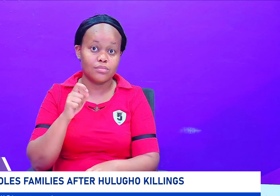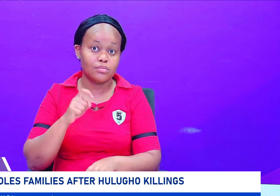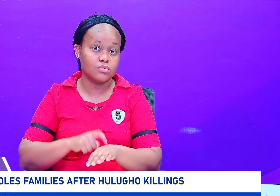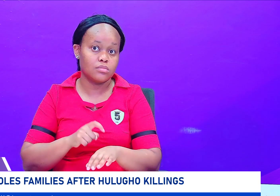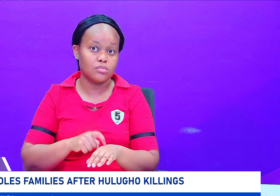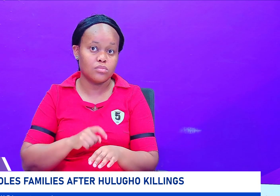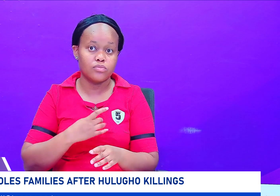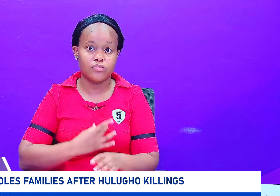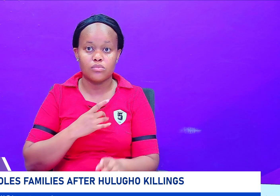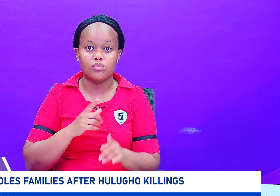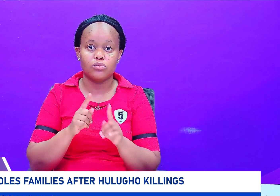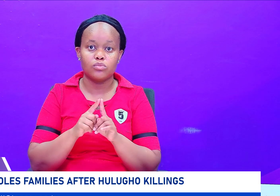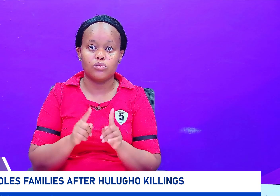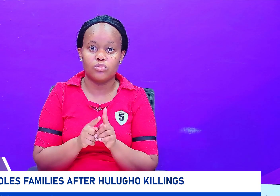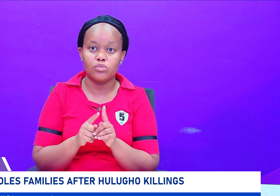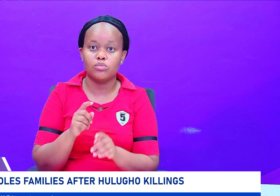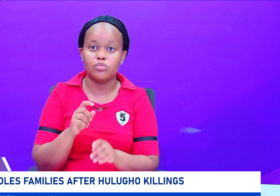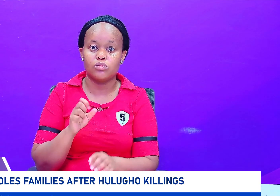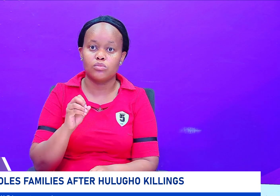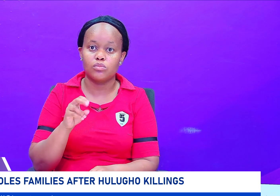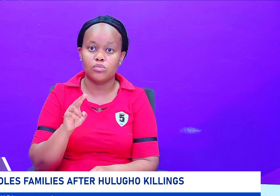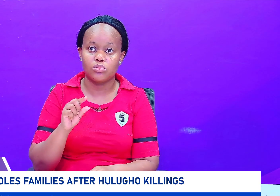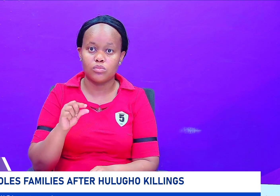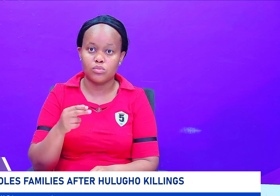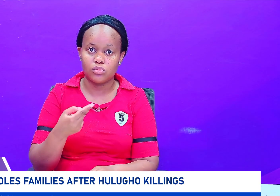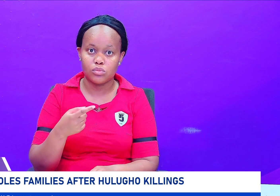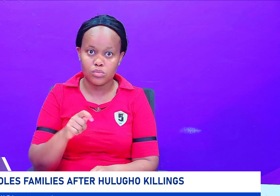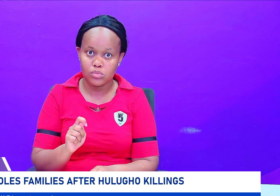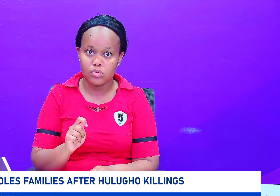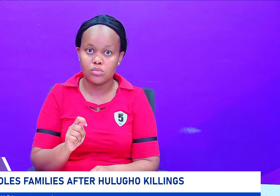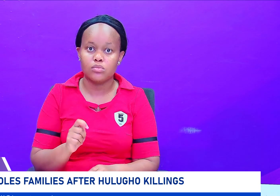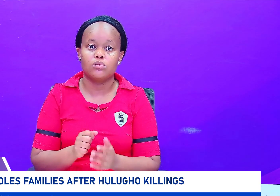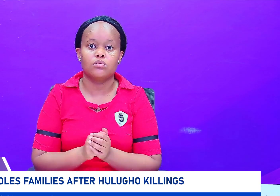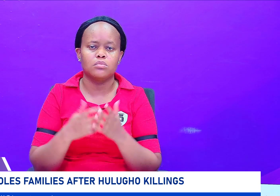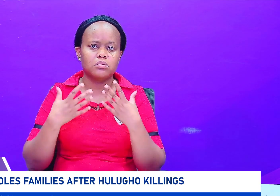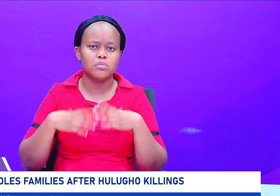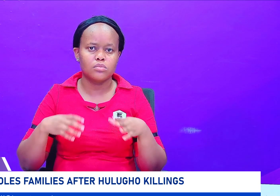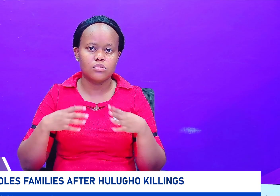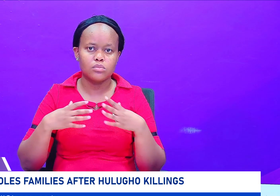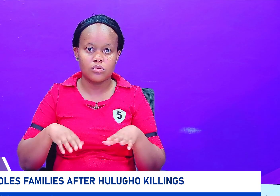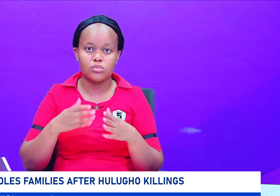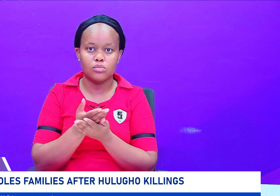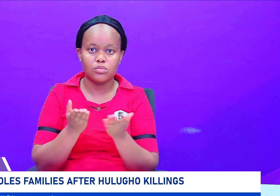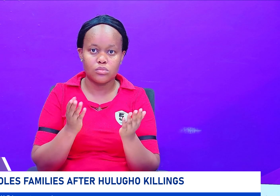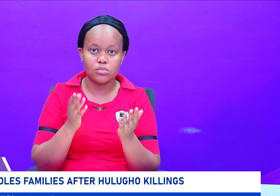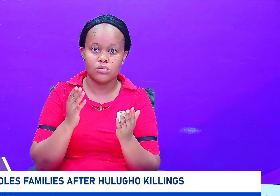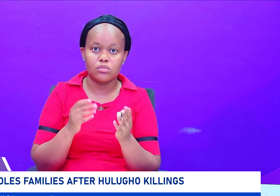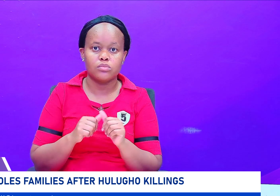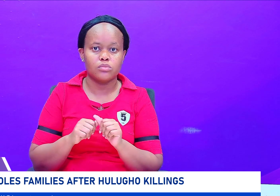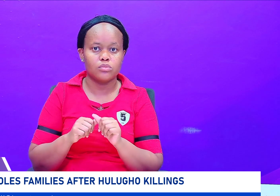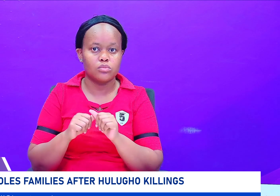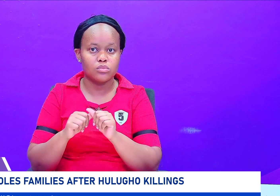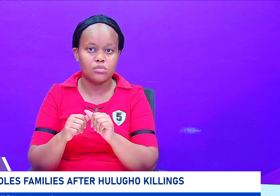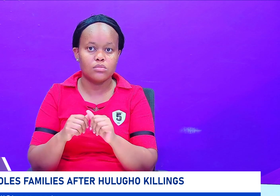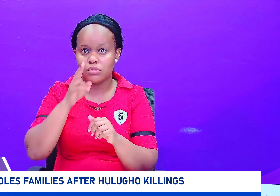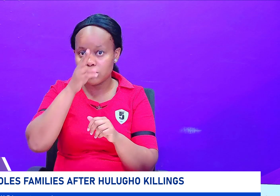Inspector General Douglas Kanja during the visit and sought to reassure residents of